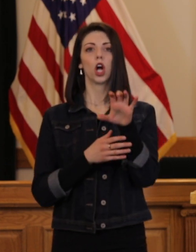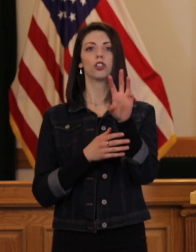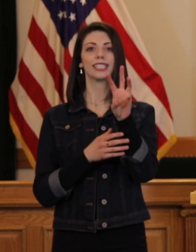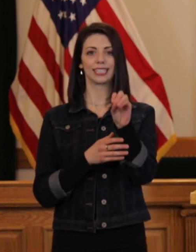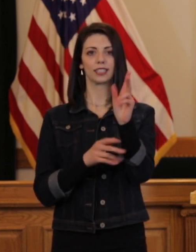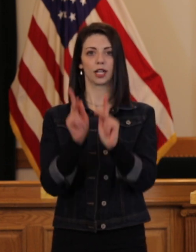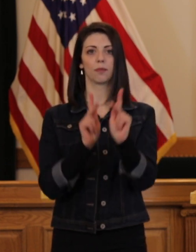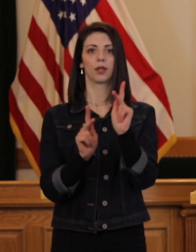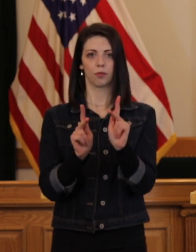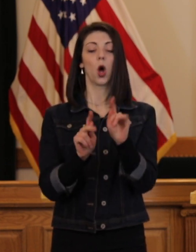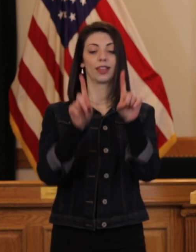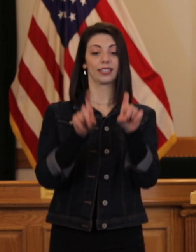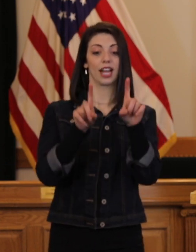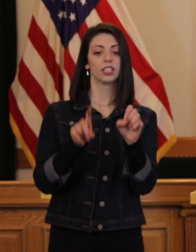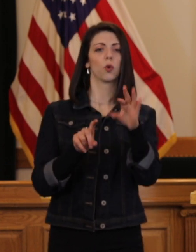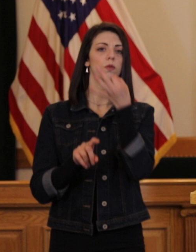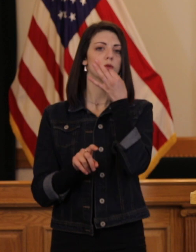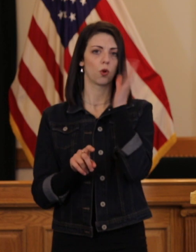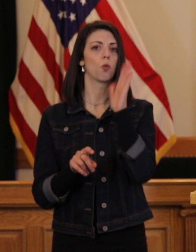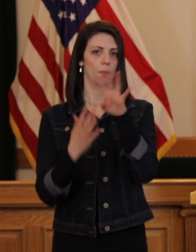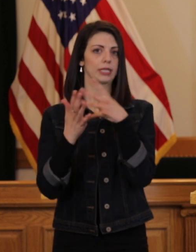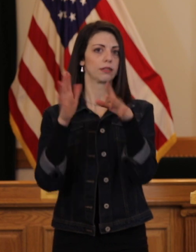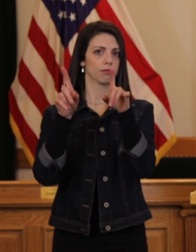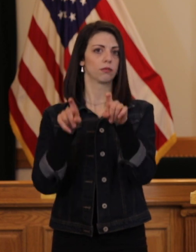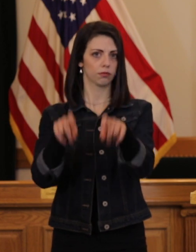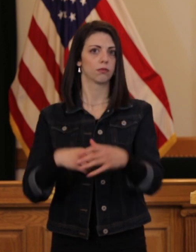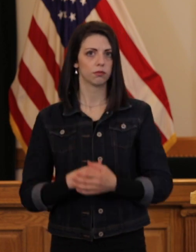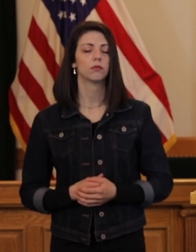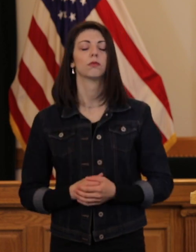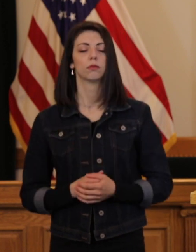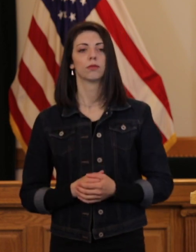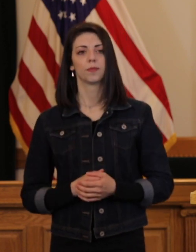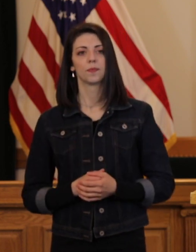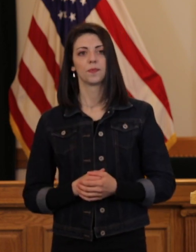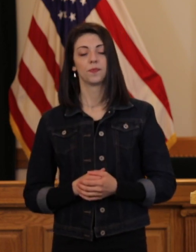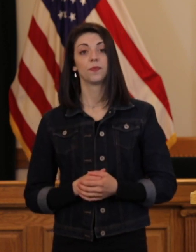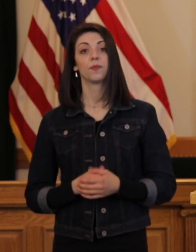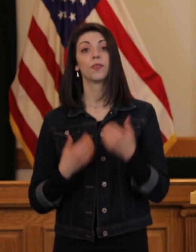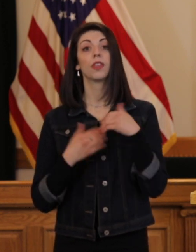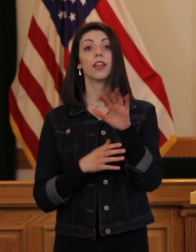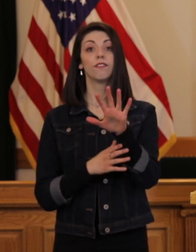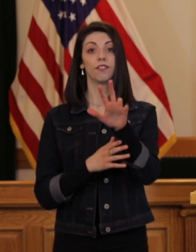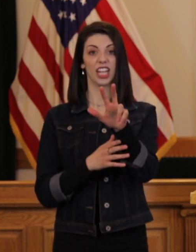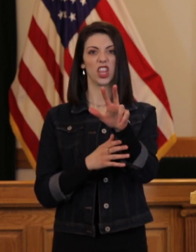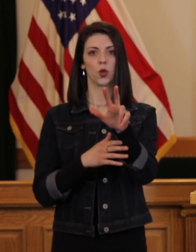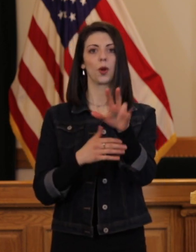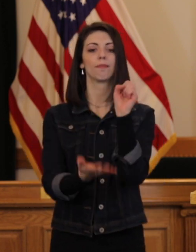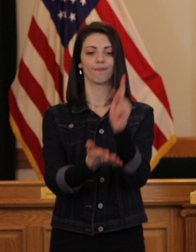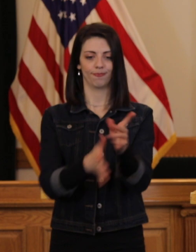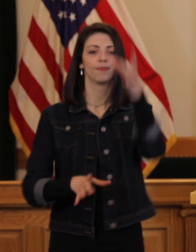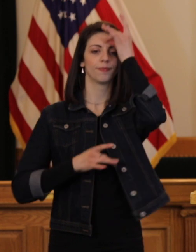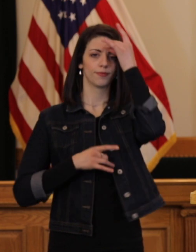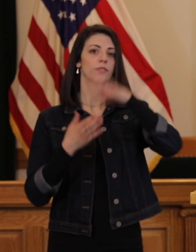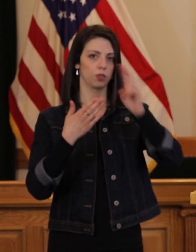1,160 residents that have either been tested or are scheduled to be tested. We've had 53 positive test results